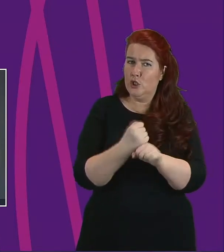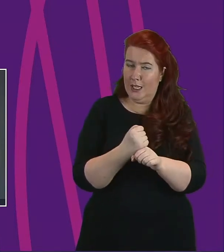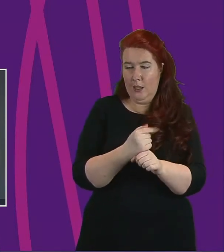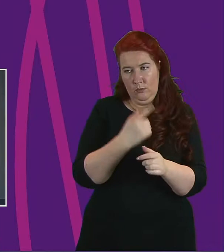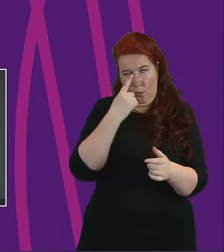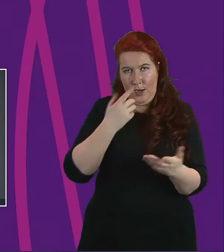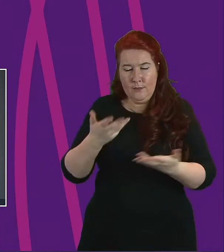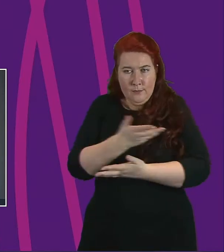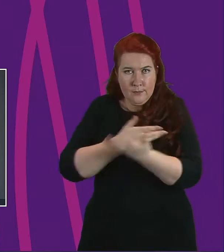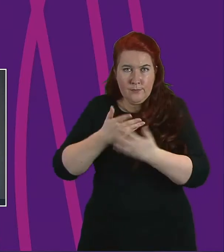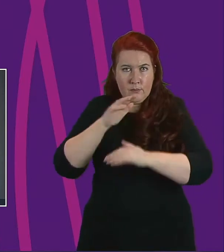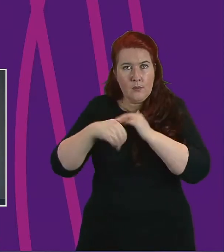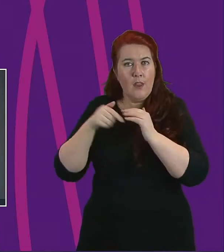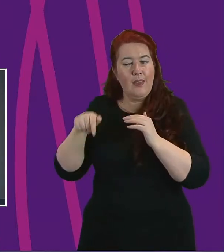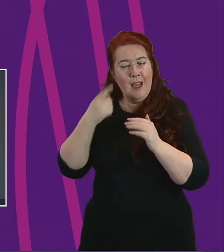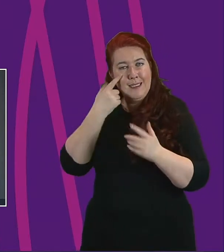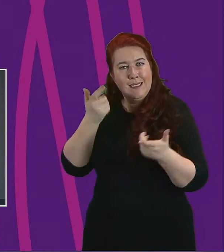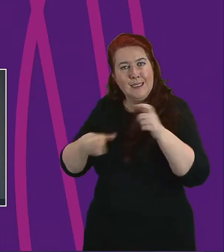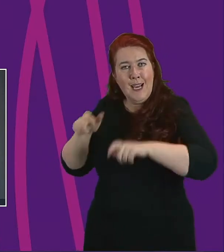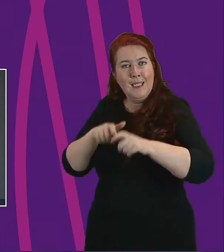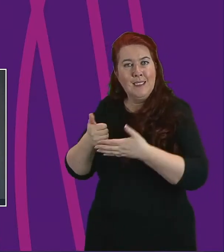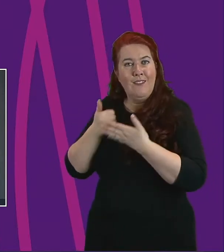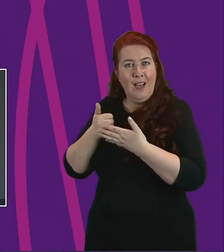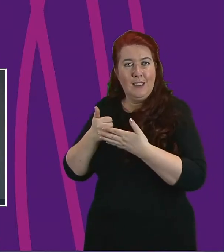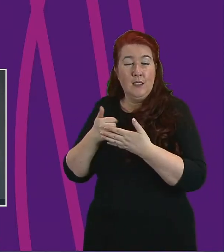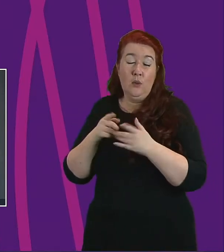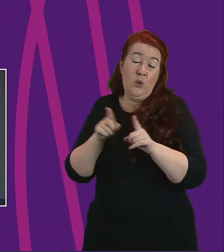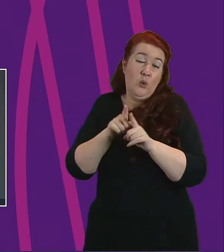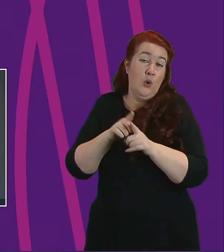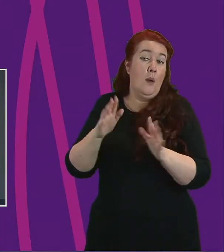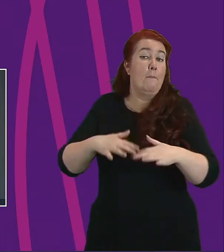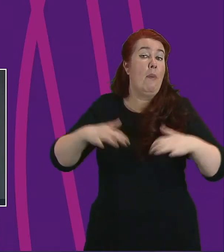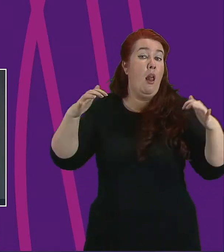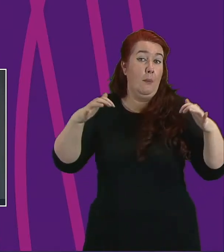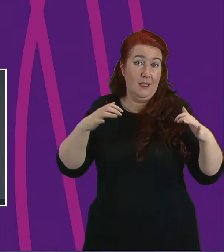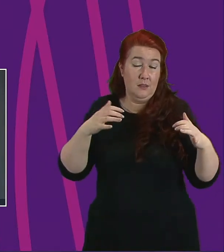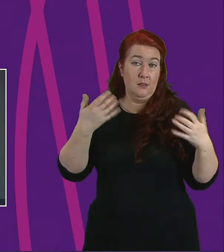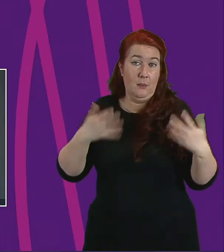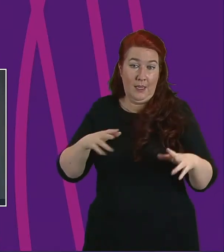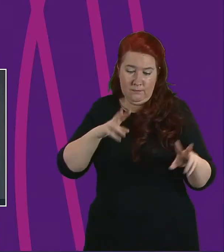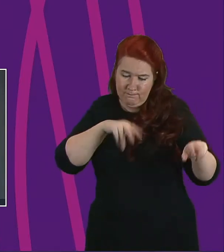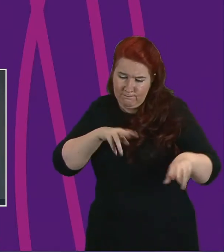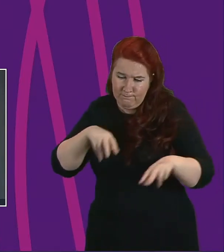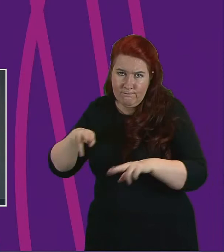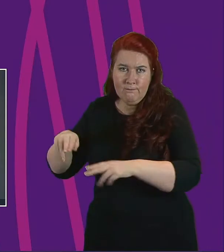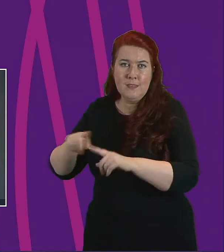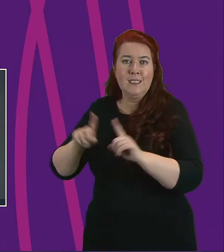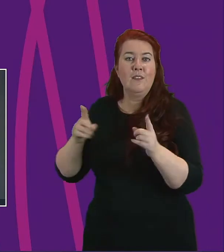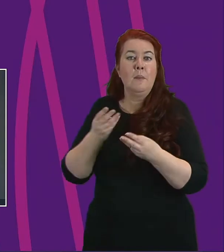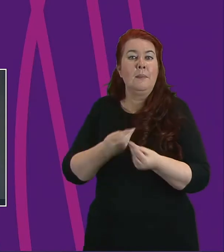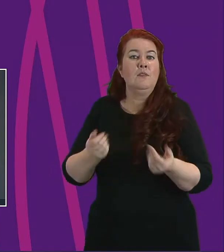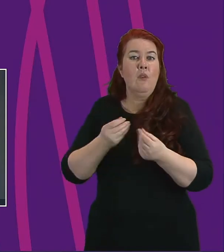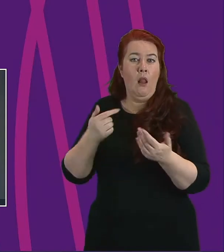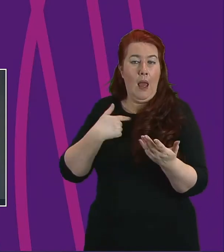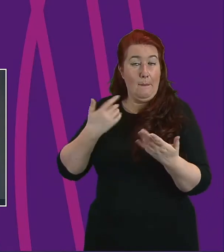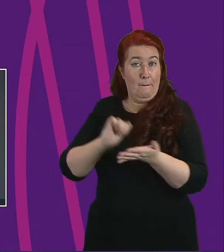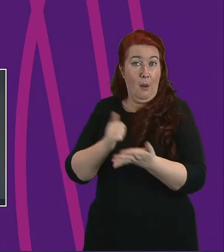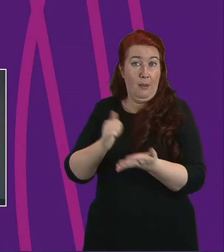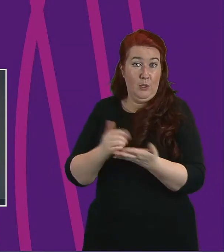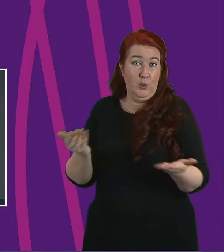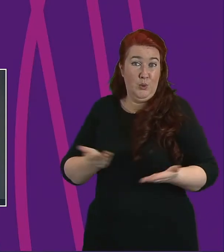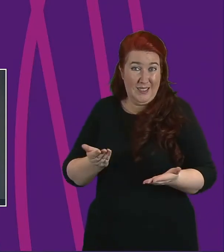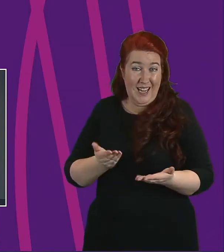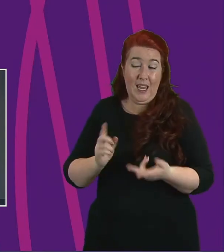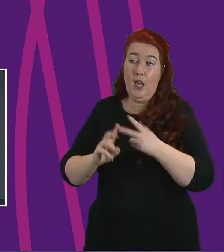that's available. And if members of Parliament, having had the opportunity to reflect on the material that I have published today, have any